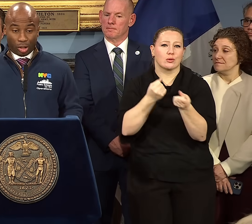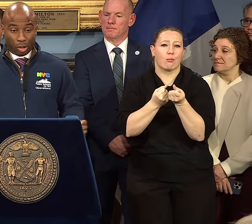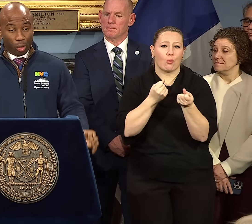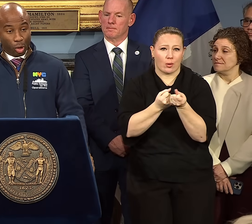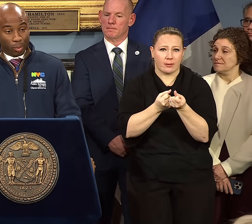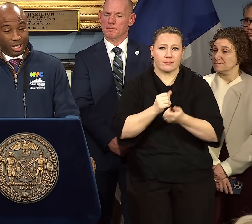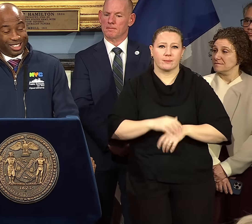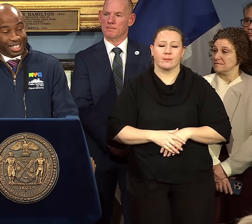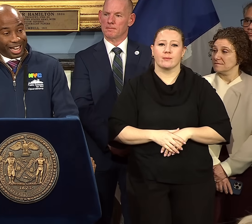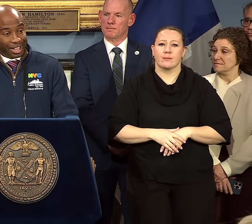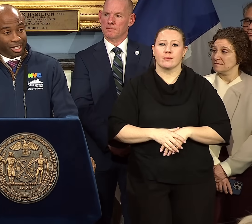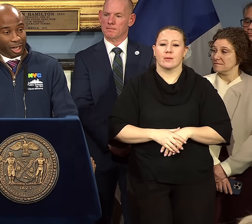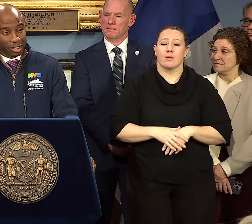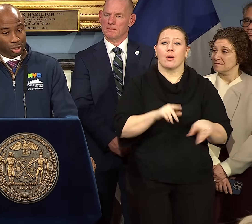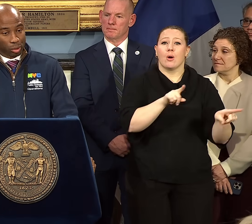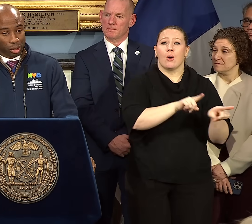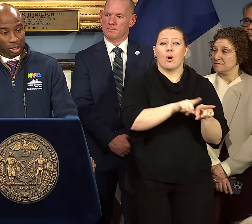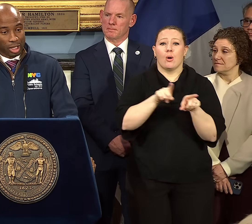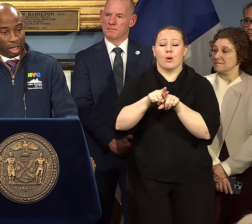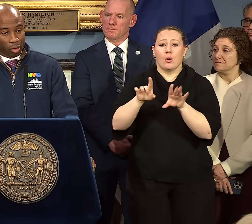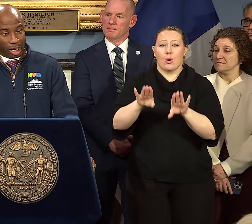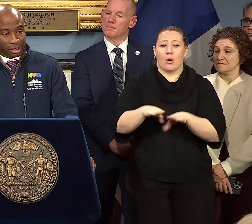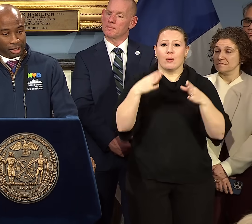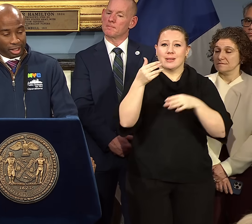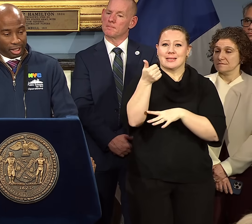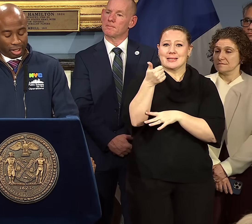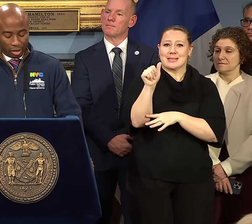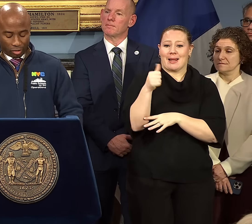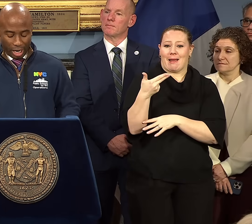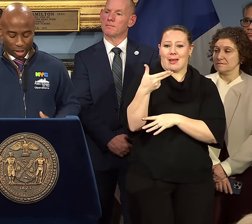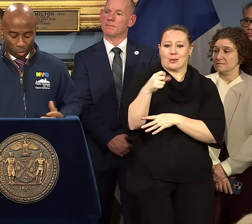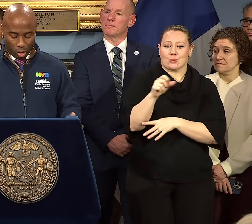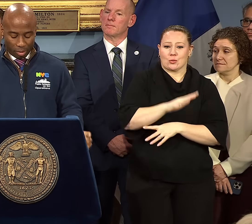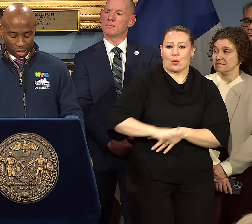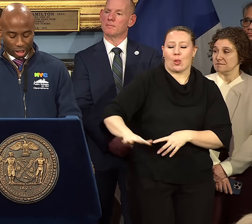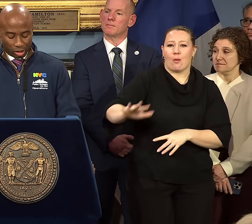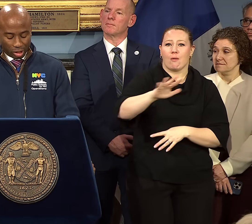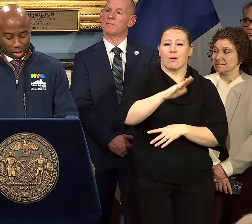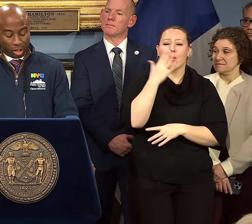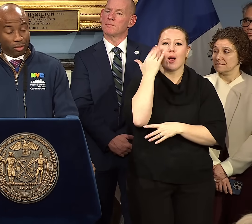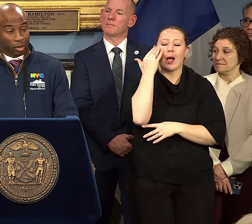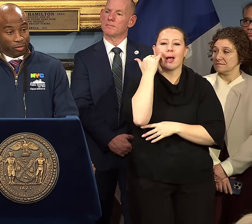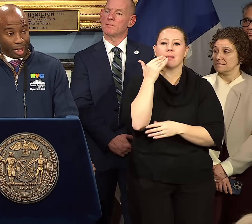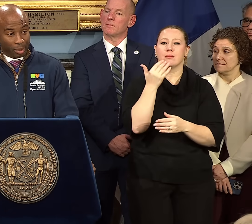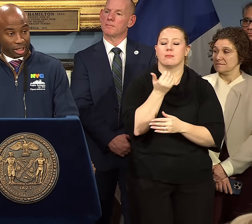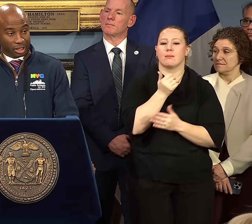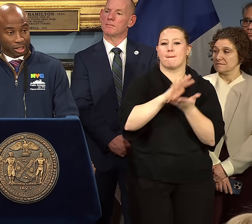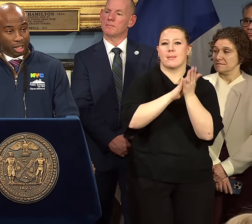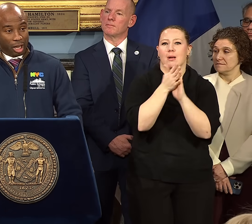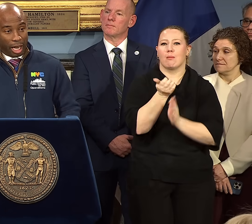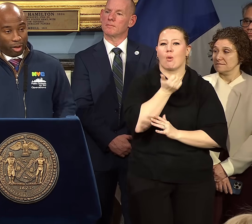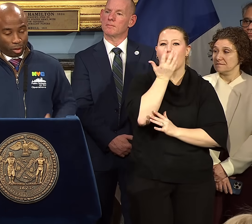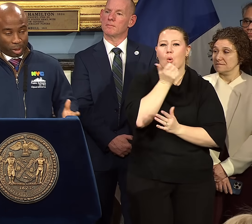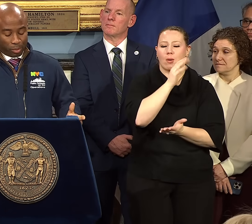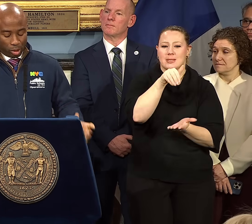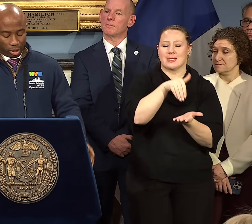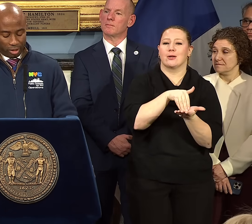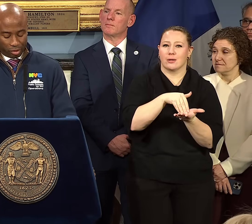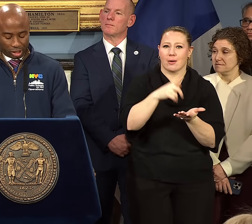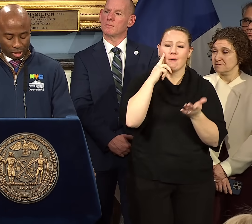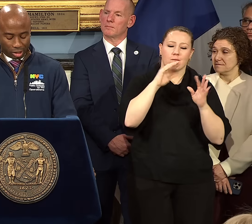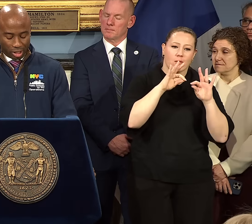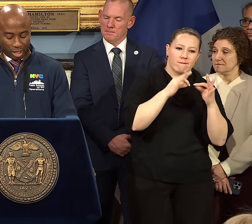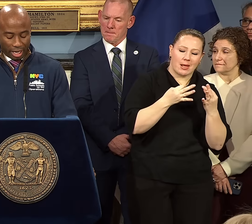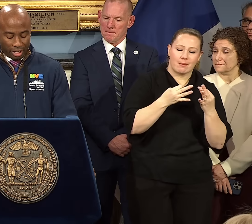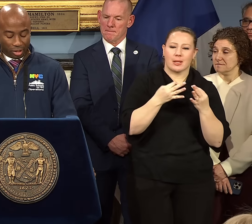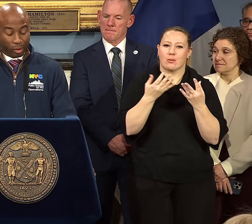have also opened 10 high schools across the city as warming shelters for families, for people looking